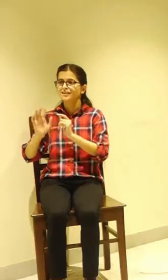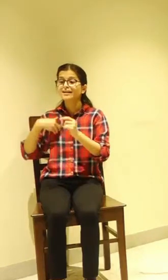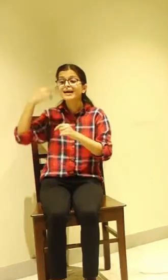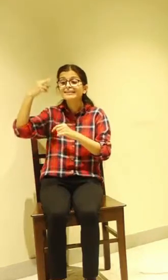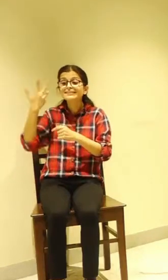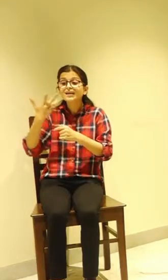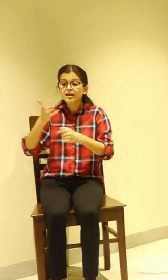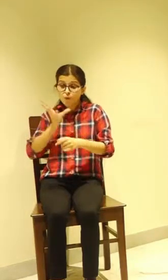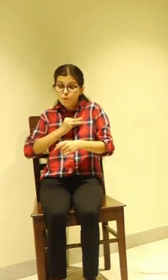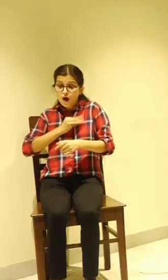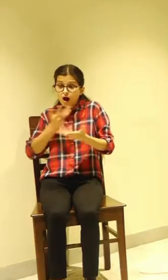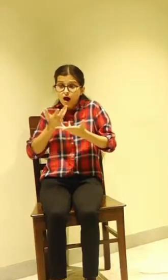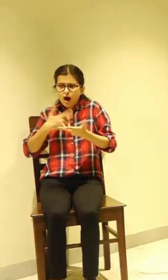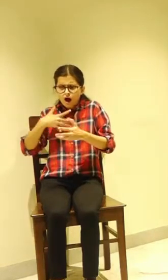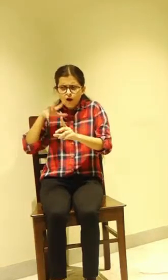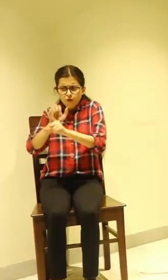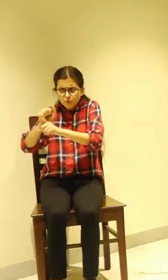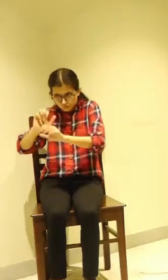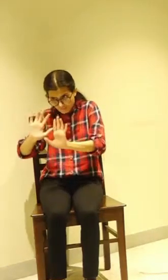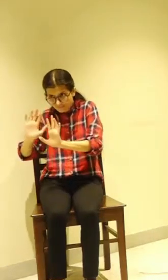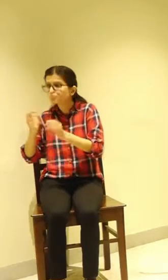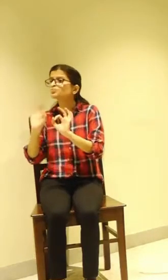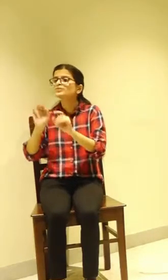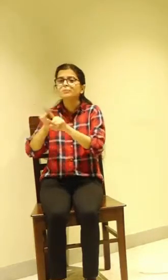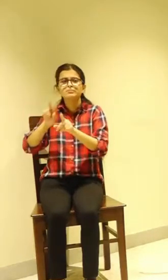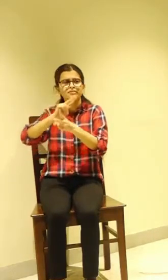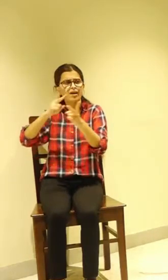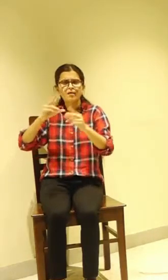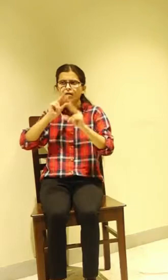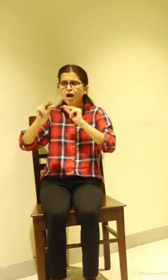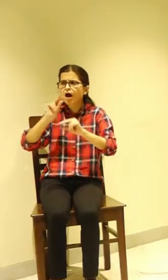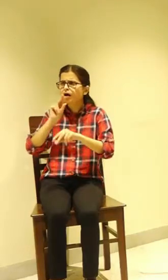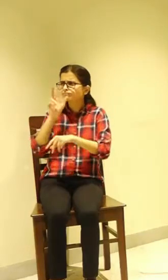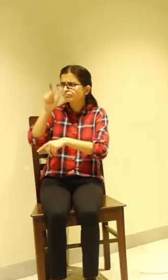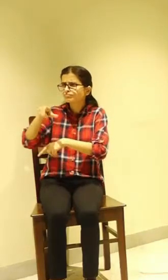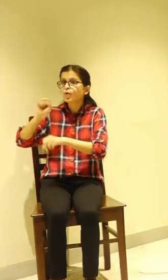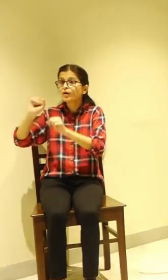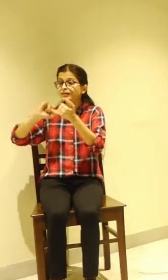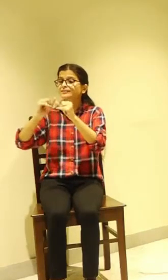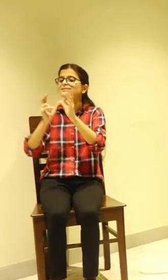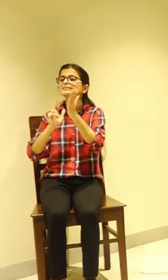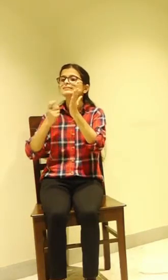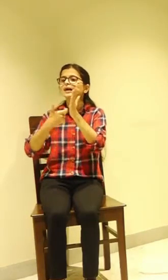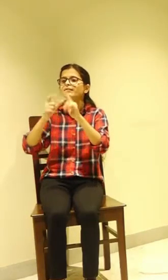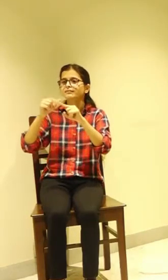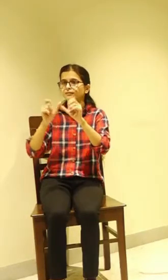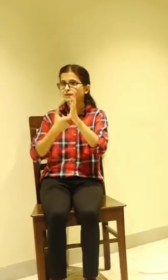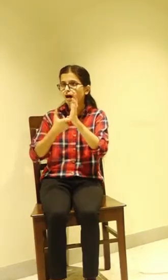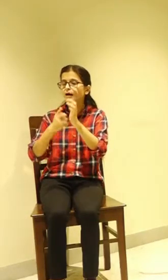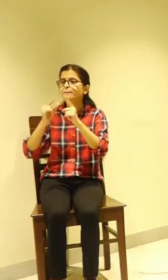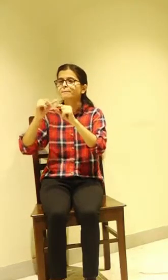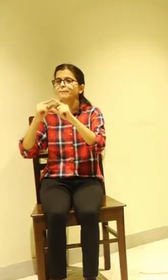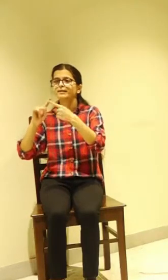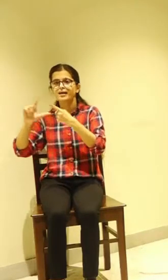that fear was unfounded is found in many speeches, including of Sardar Patel. And he said that unlike the